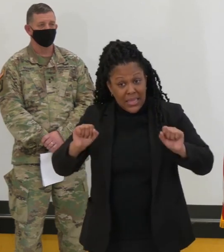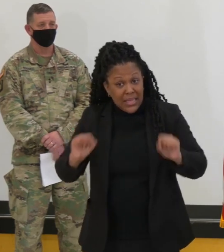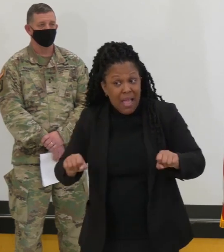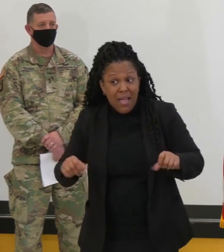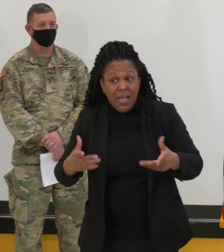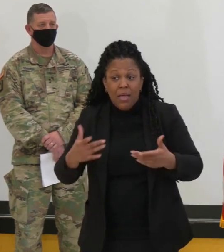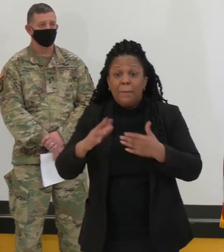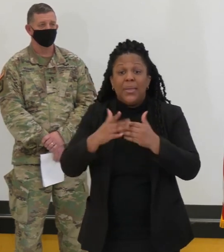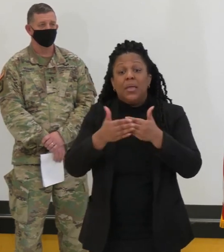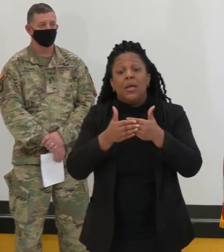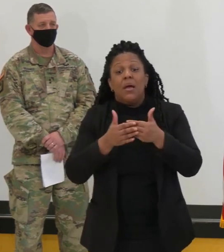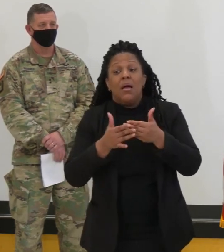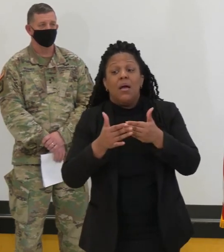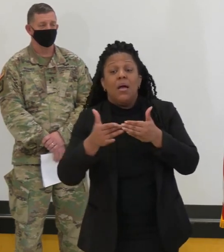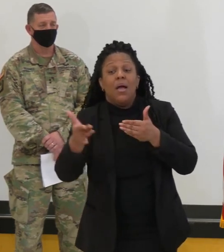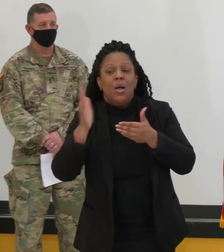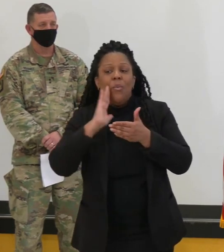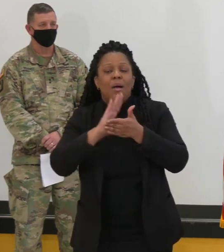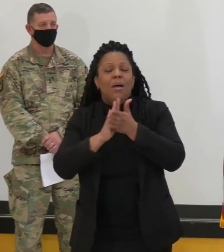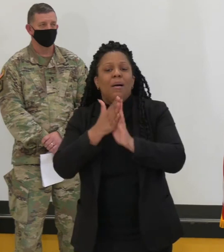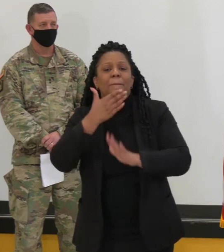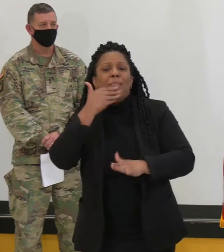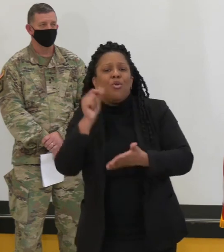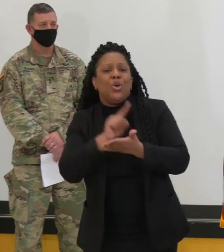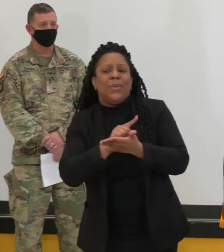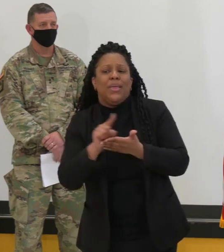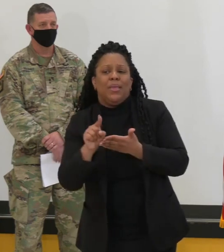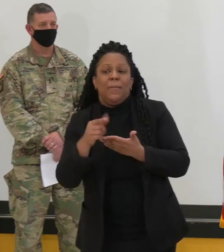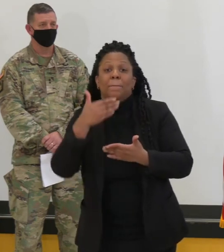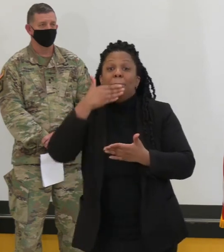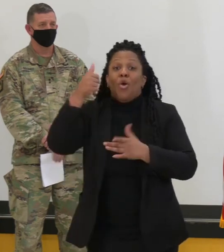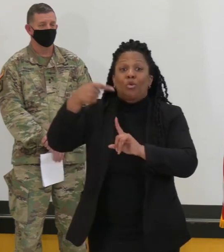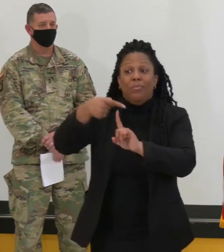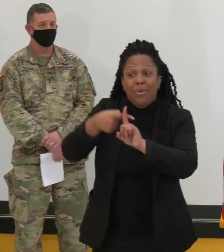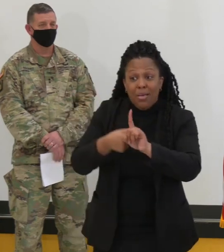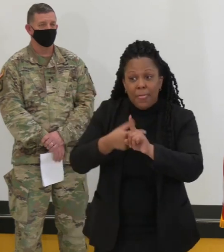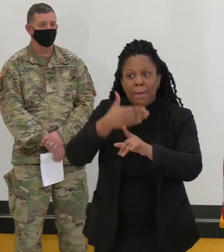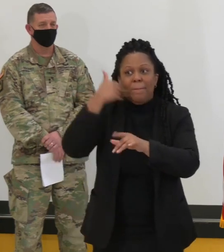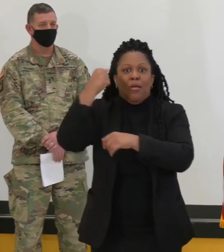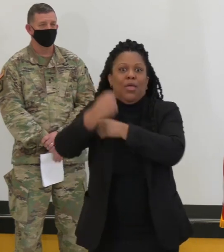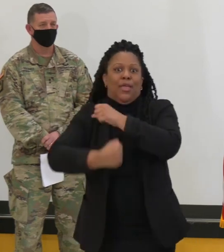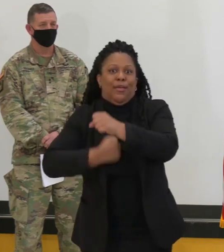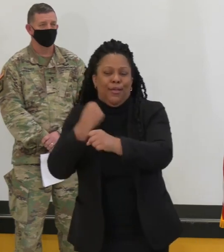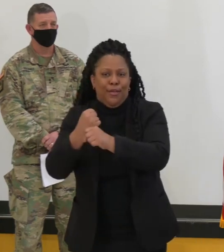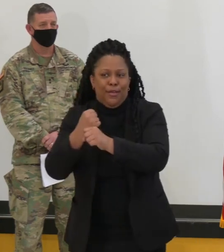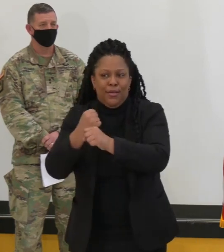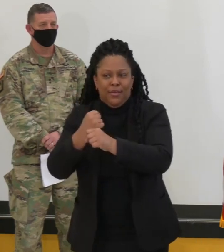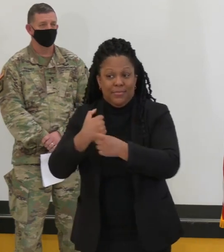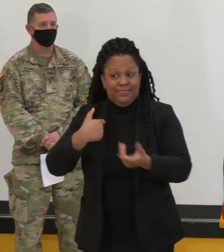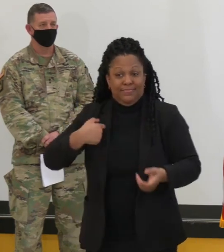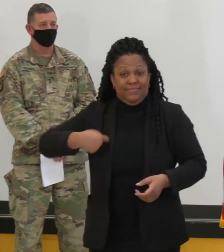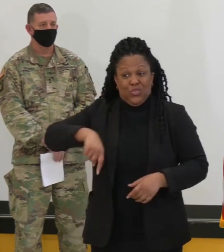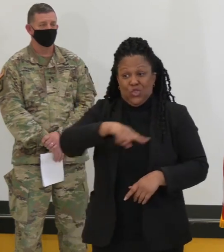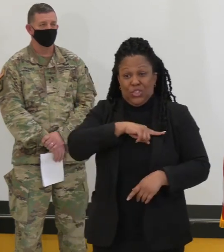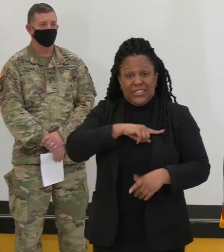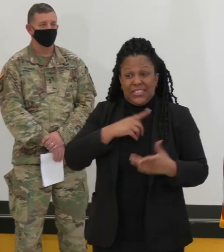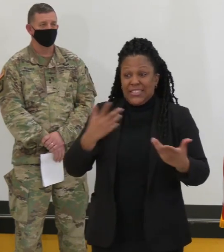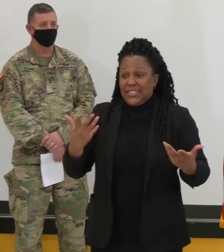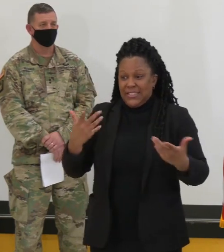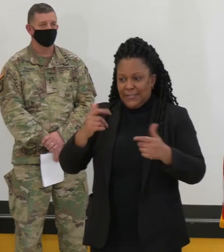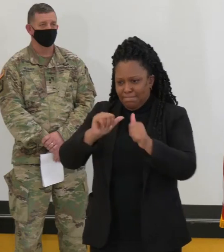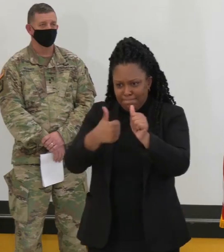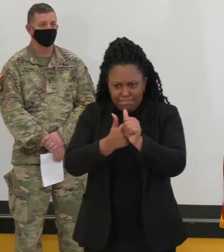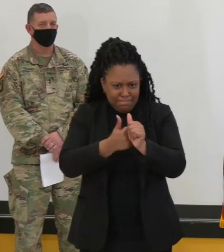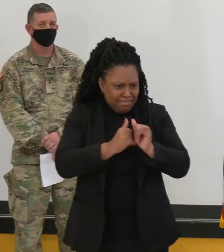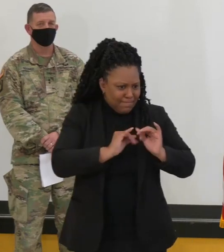much better week, a much better month, and a much better year as we do all of the other things that other leaders have expressed are